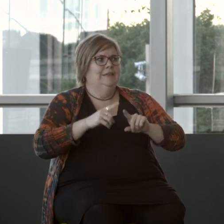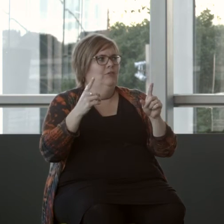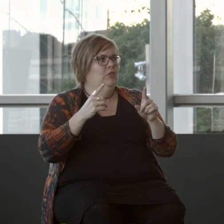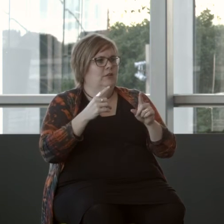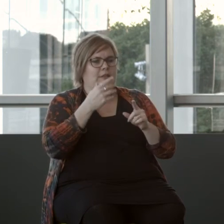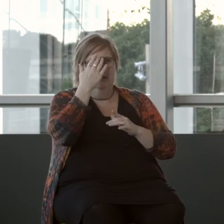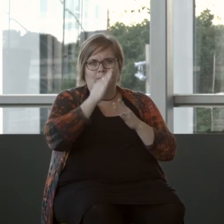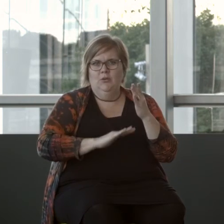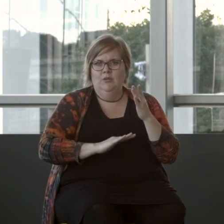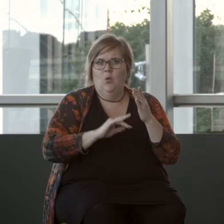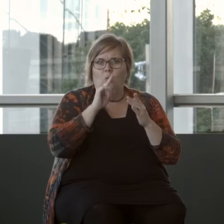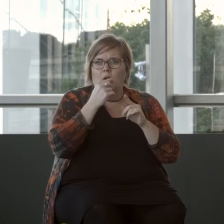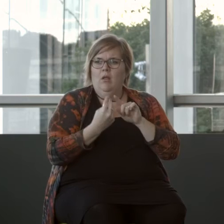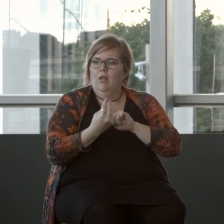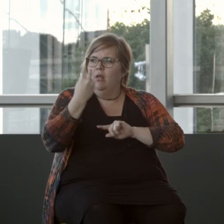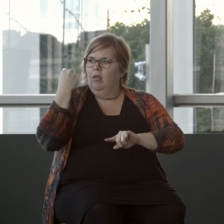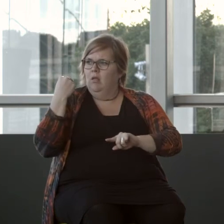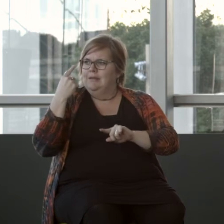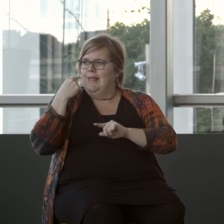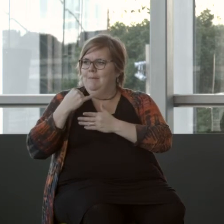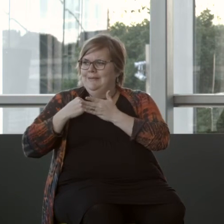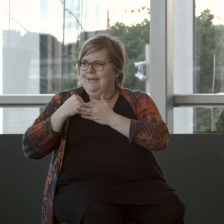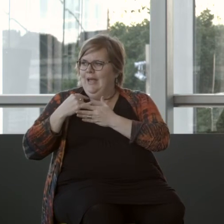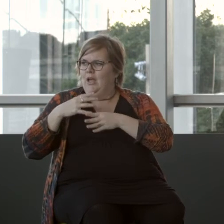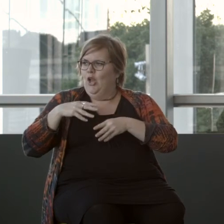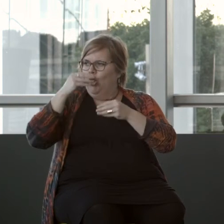at history and seeing the mistakes that we've made, who didn't have